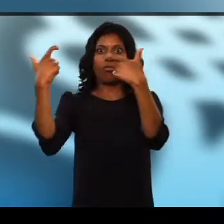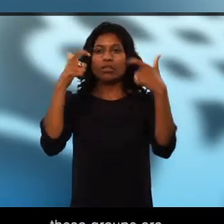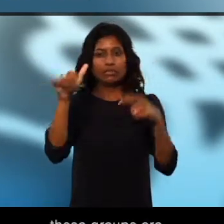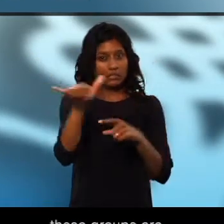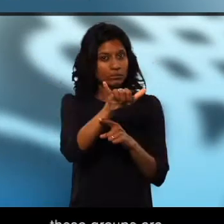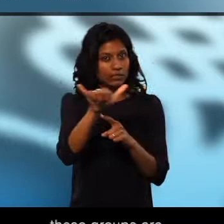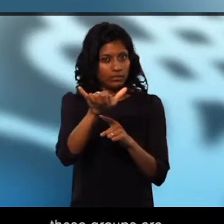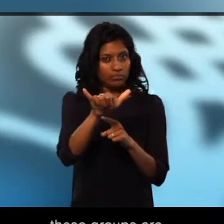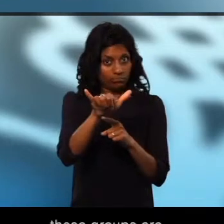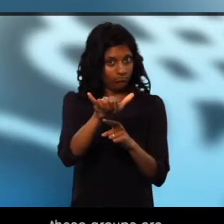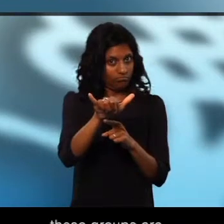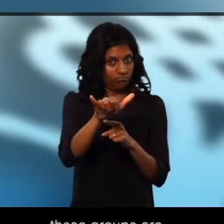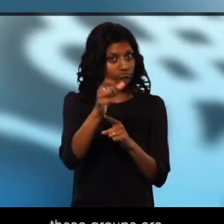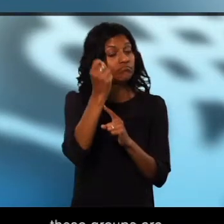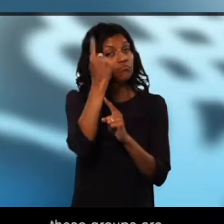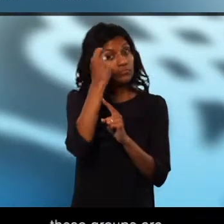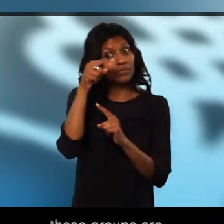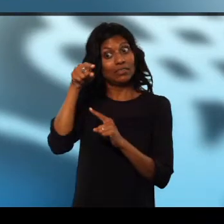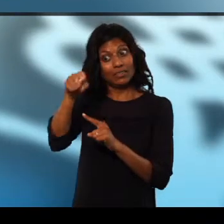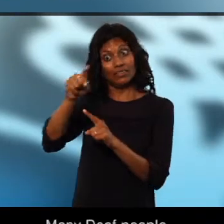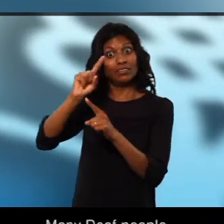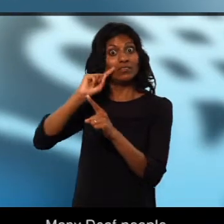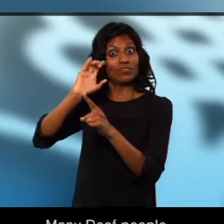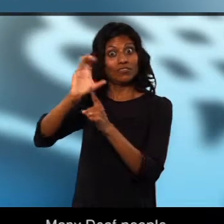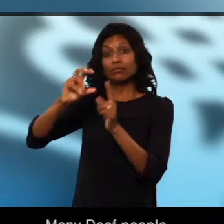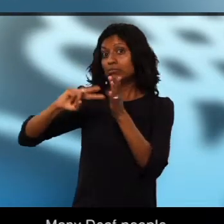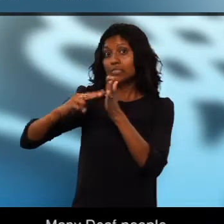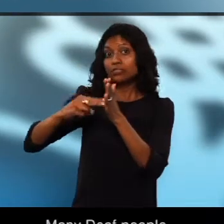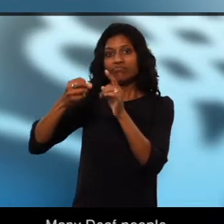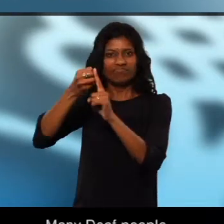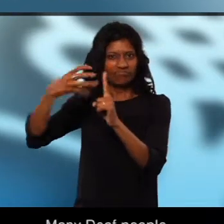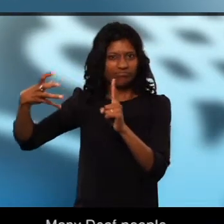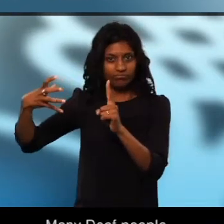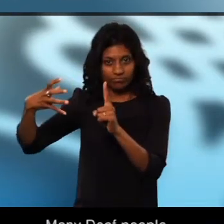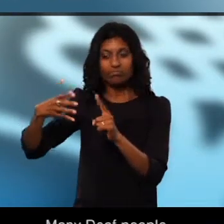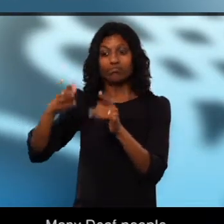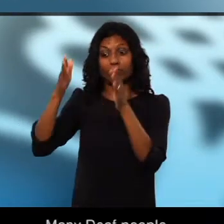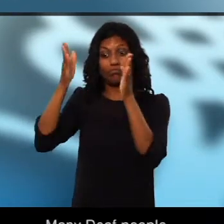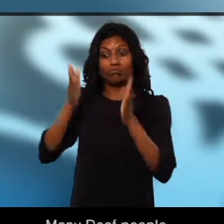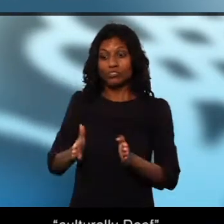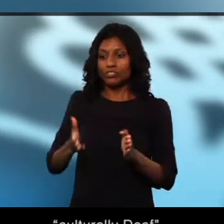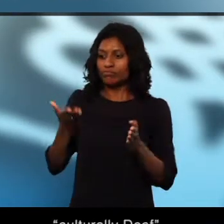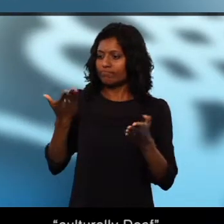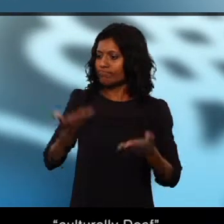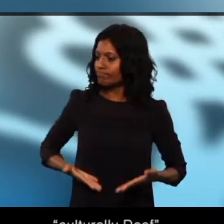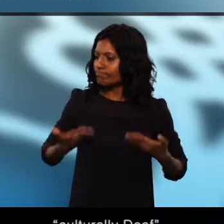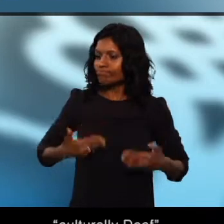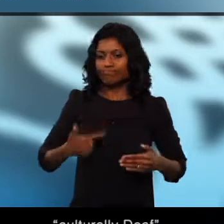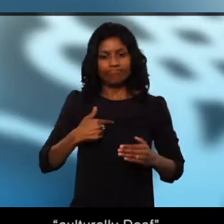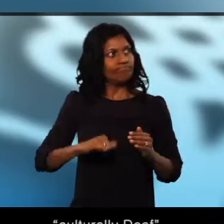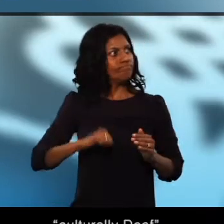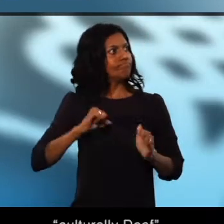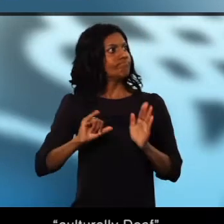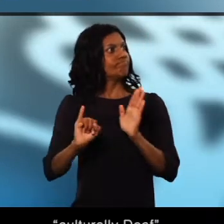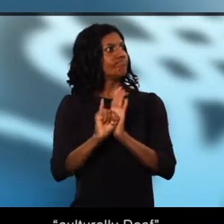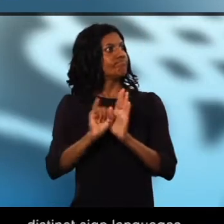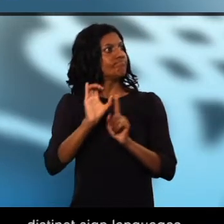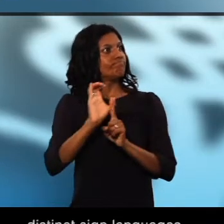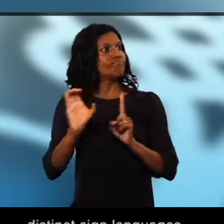these groups are different from each other. Many deaf people identify themselves as culturally deaf because they share distinct